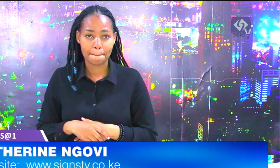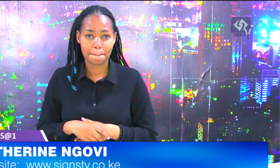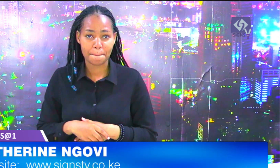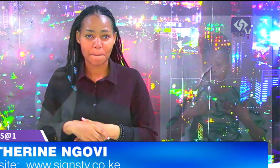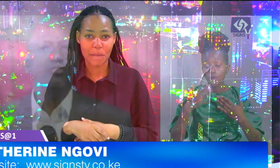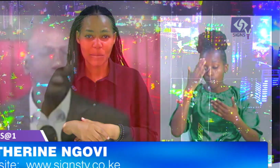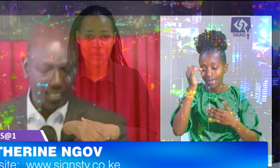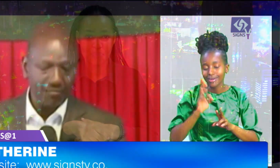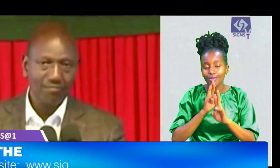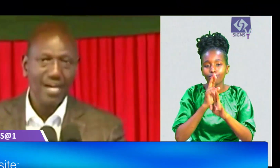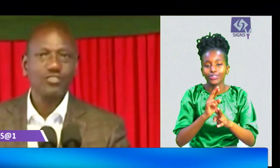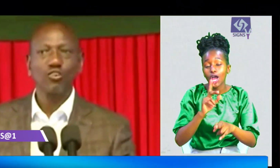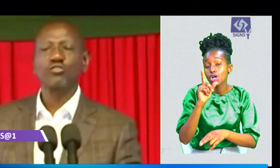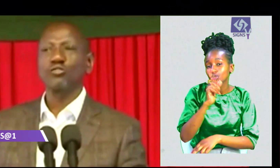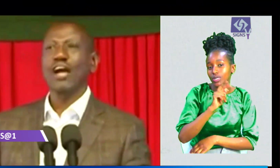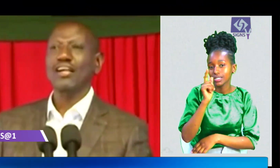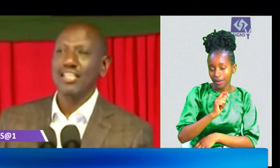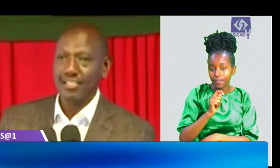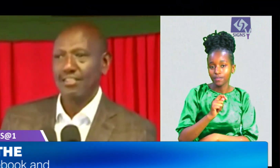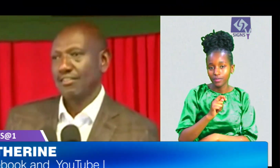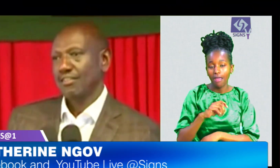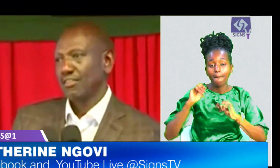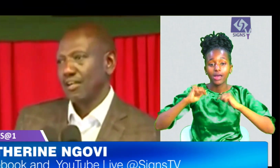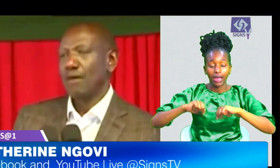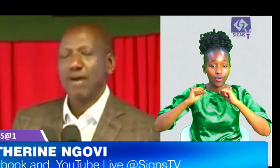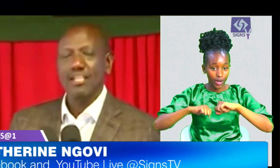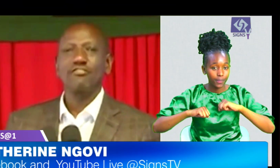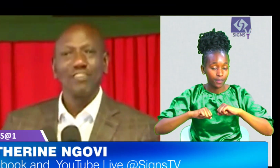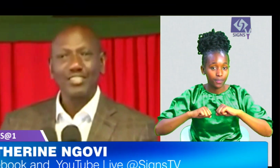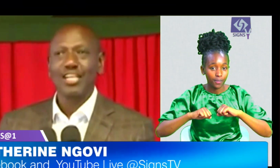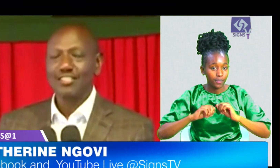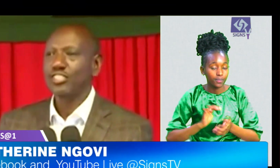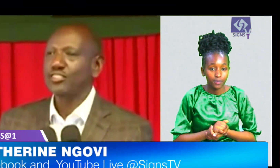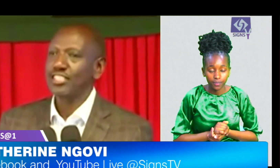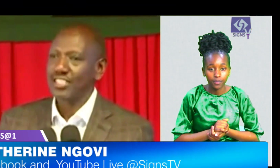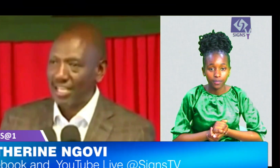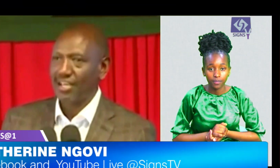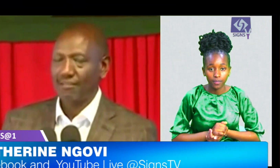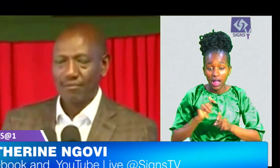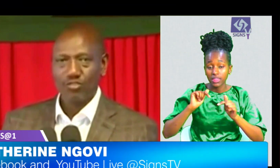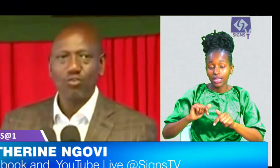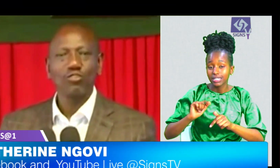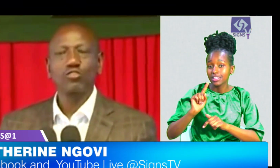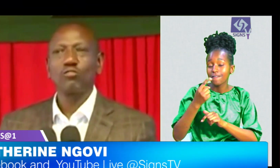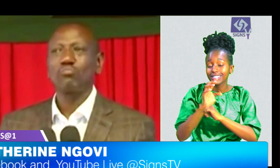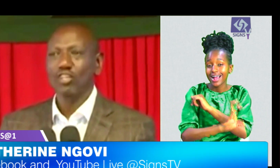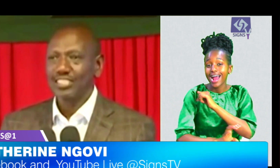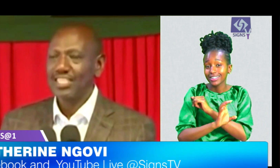conversation as a country around TikTok and some of the challenges that are in that space.